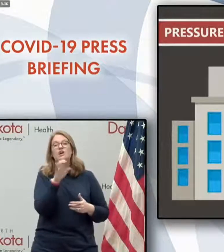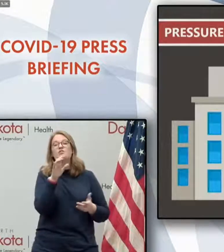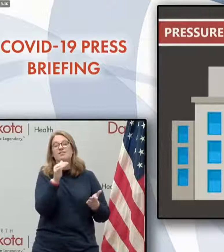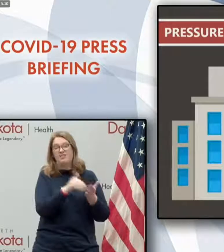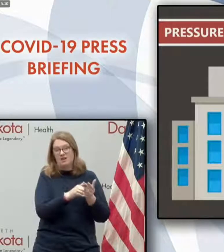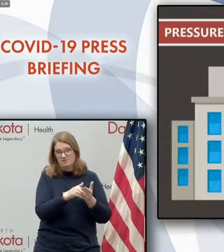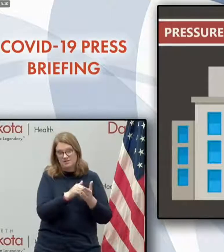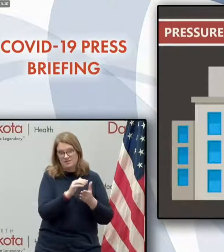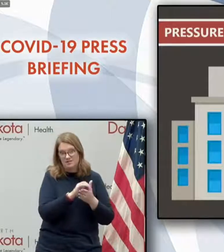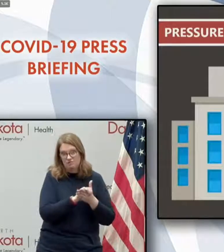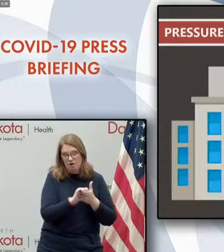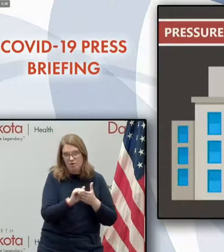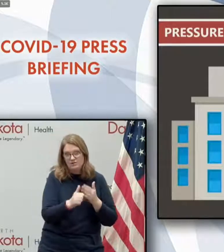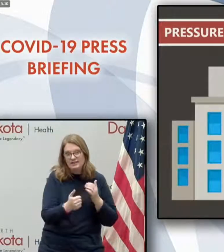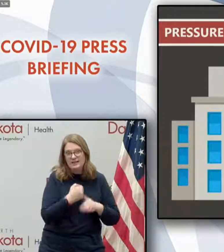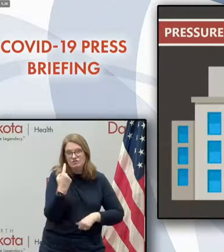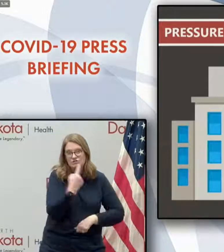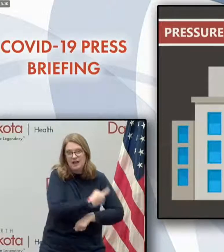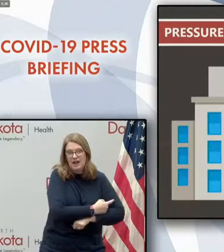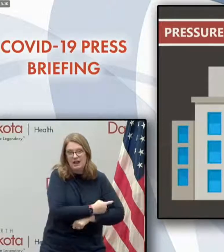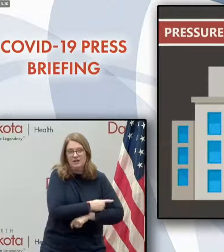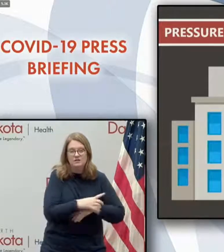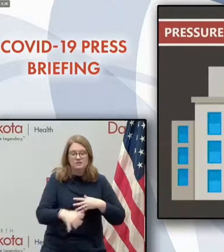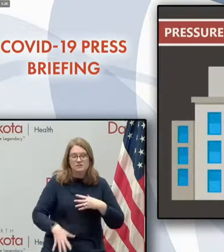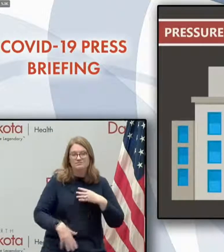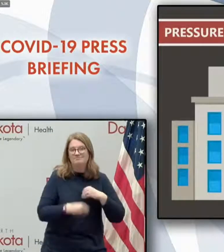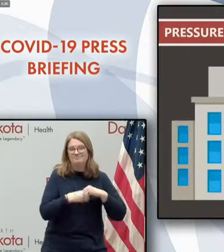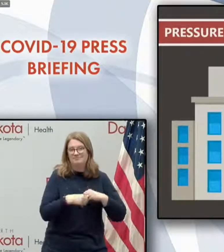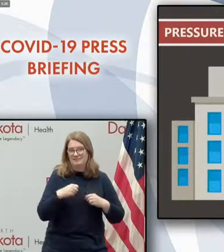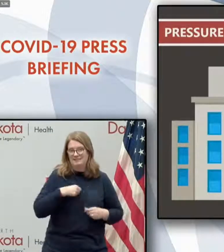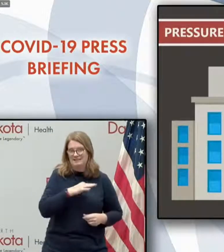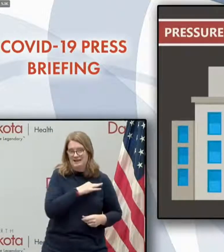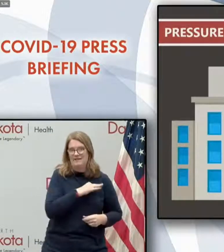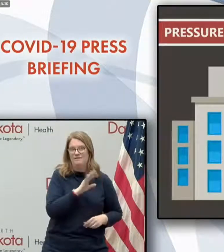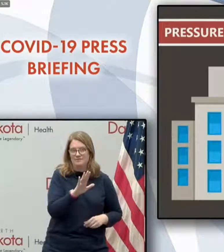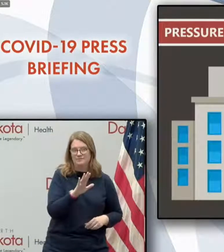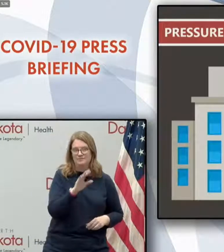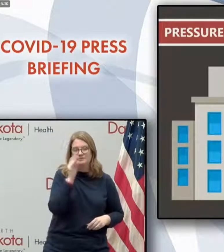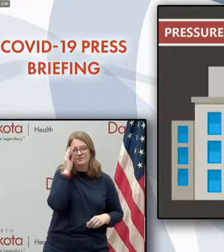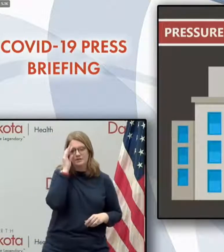of dollars a day to bolster their staffing levels. So